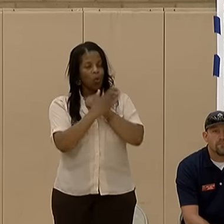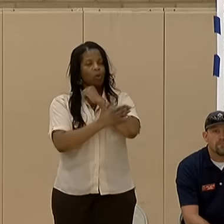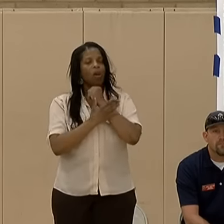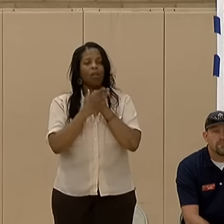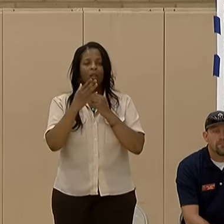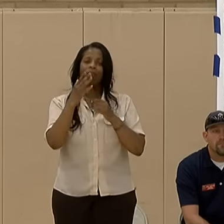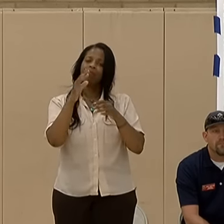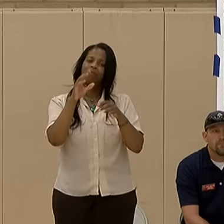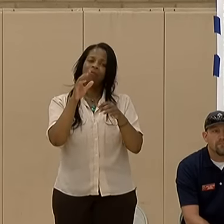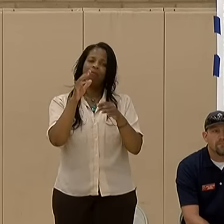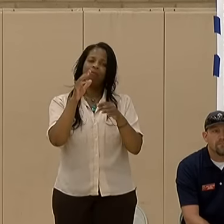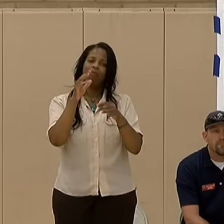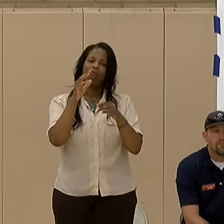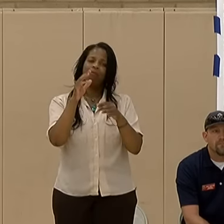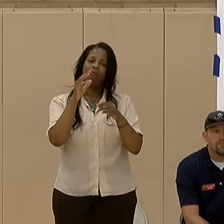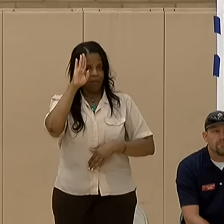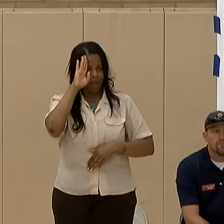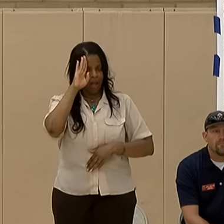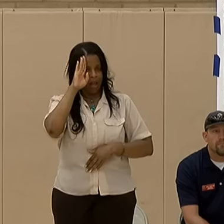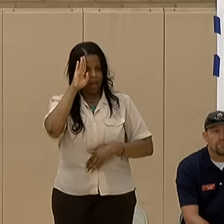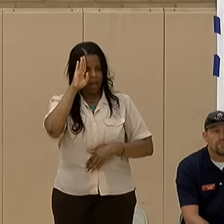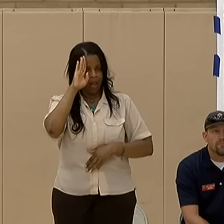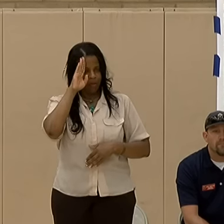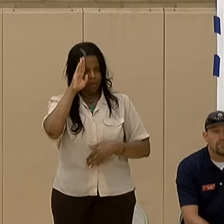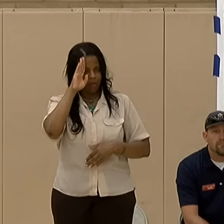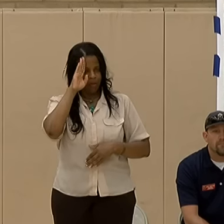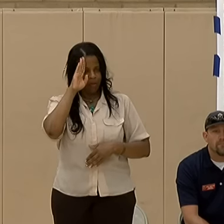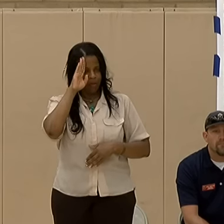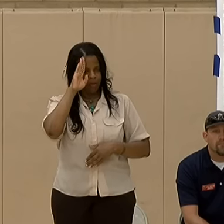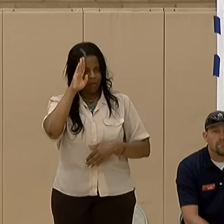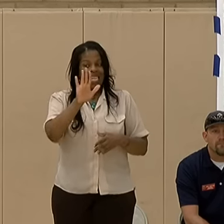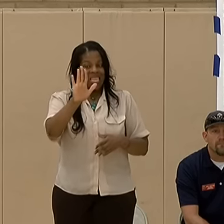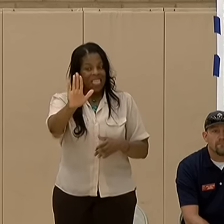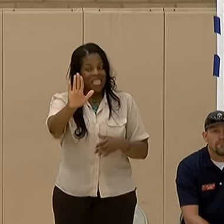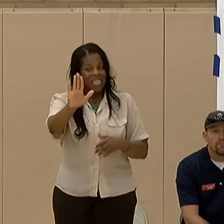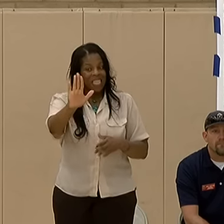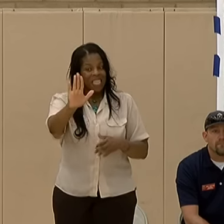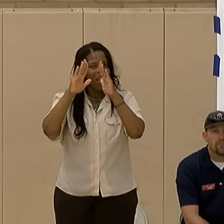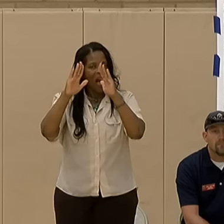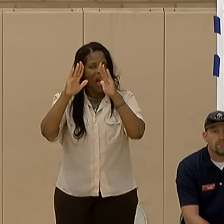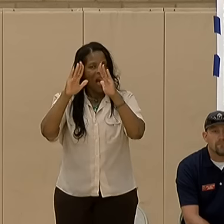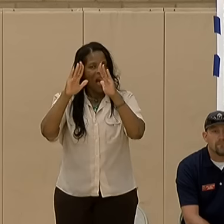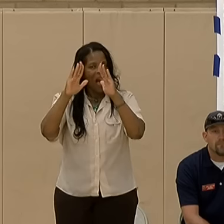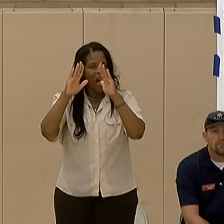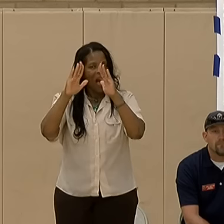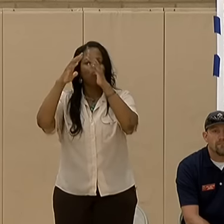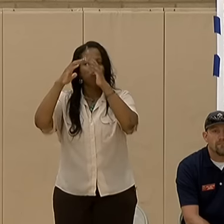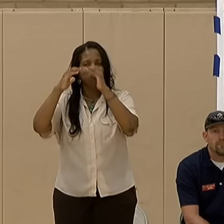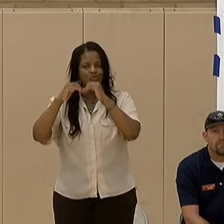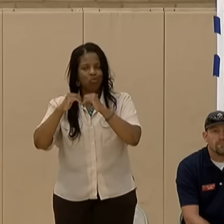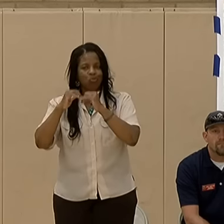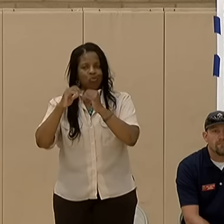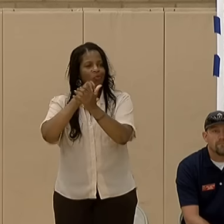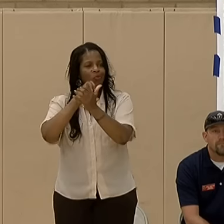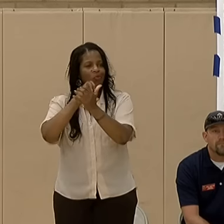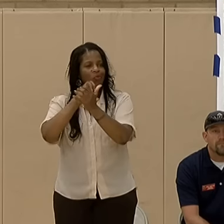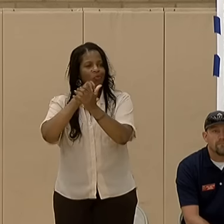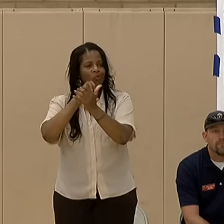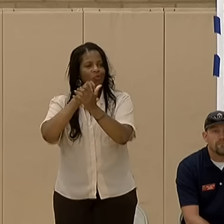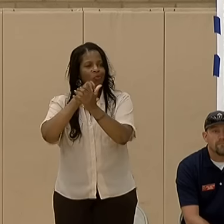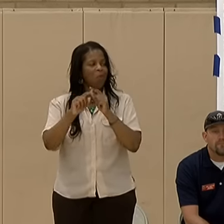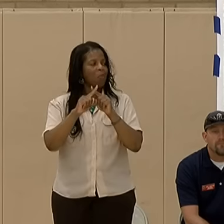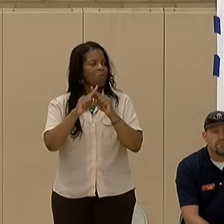your homes, and he lost his home. This is very personal to us. But together